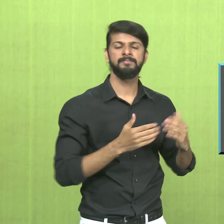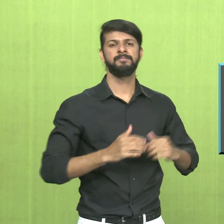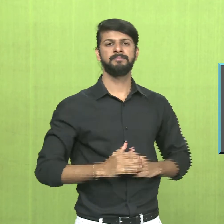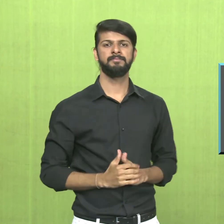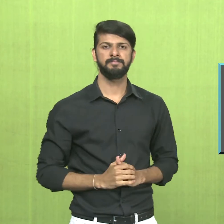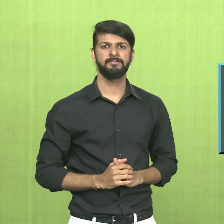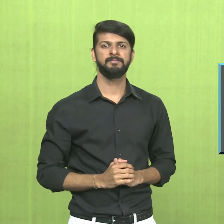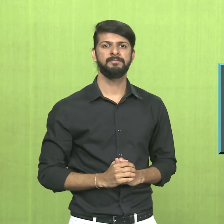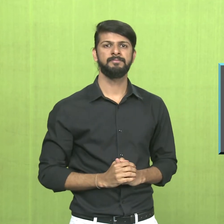not crack or discolor.